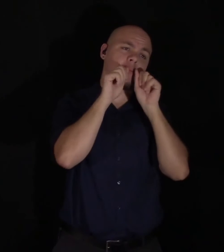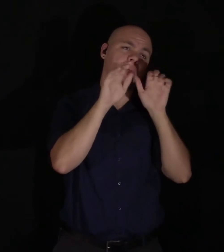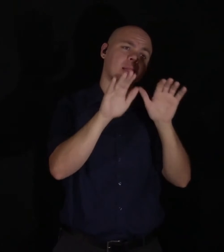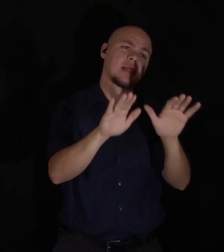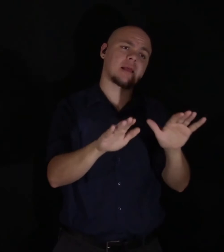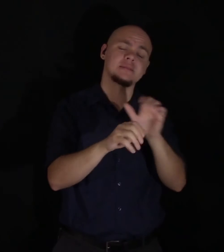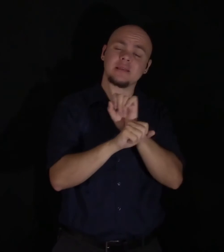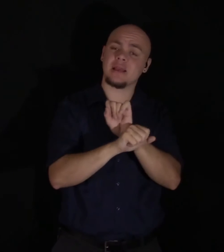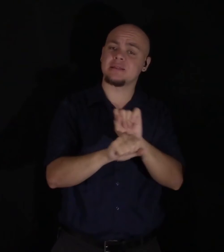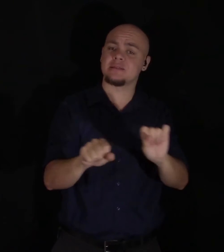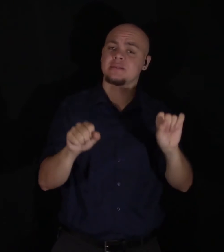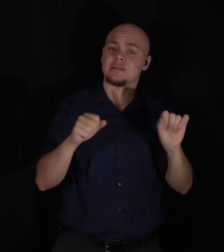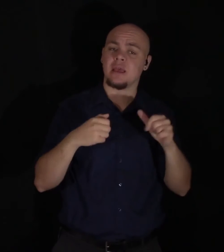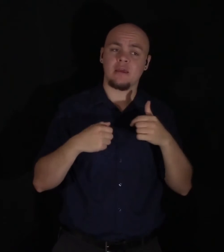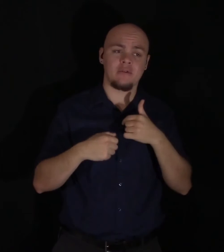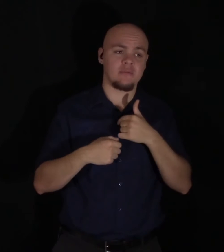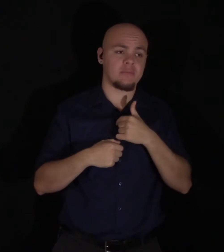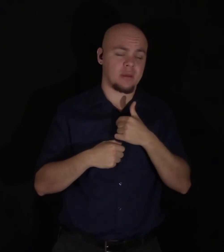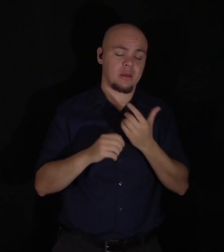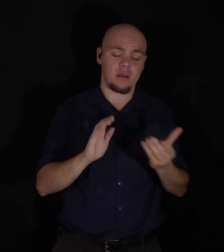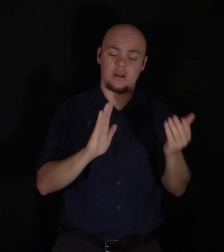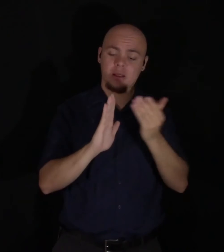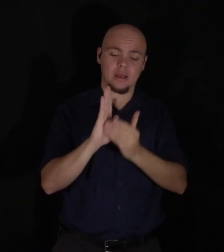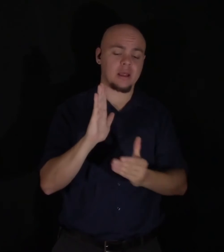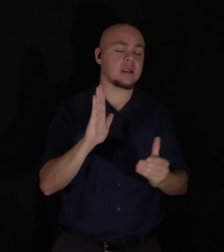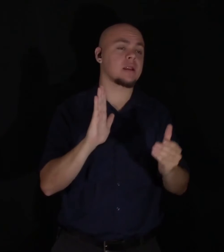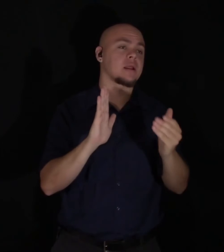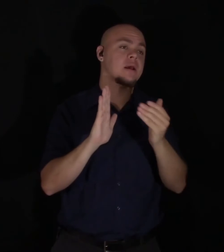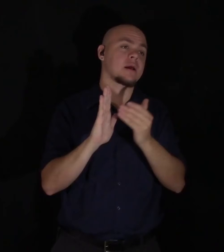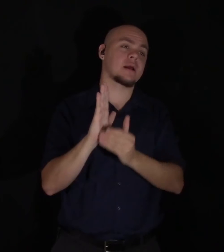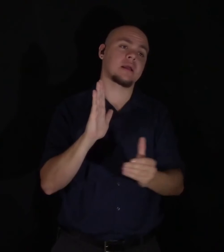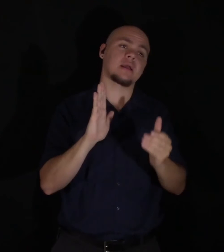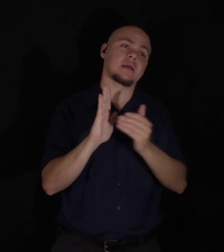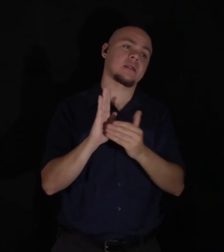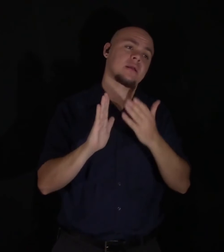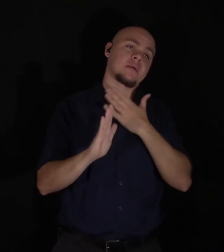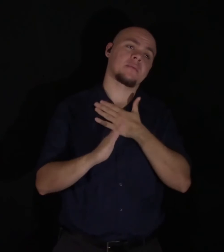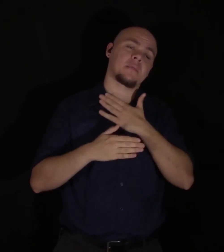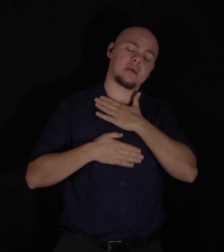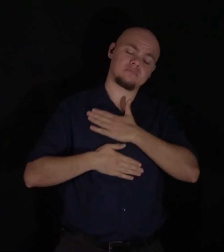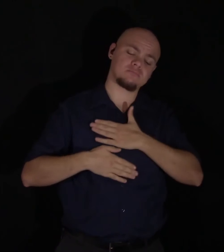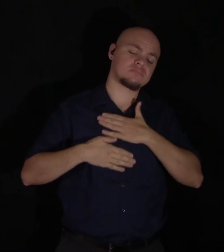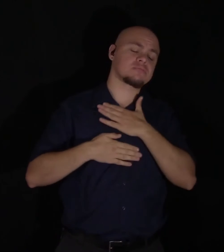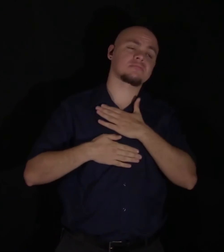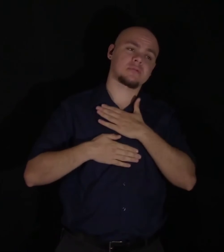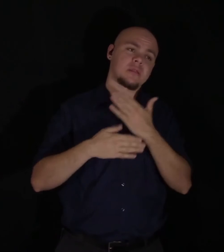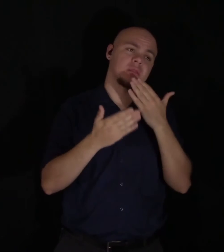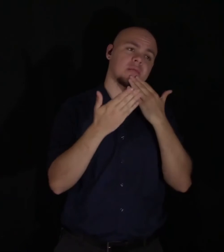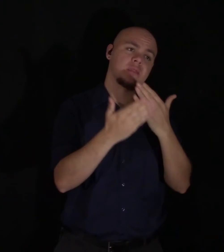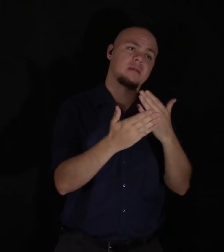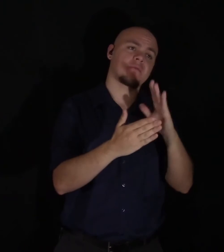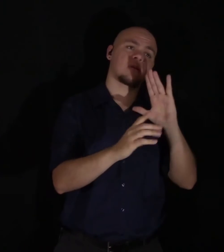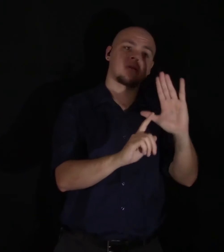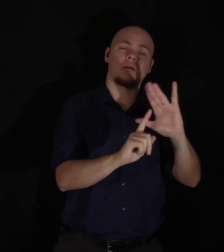me, that I may again and again testify my gratitude for all your love and